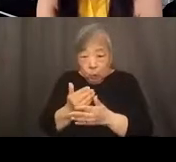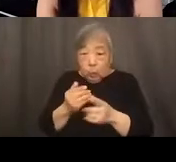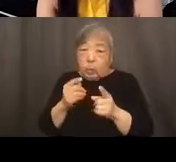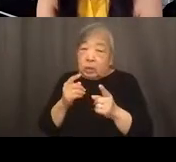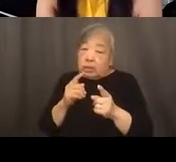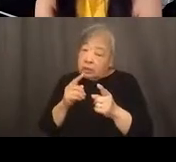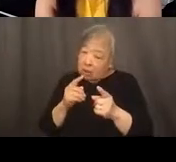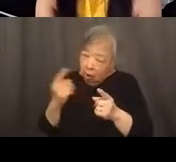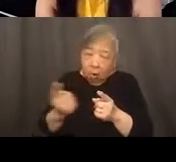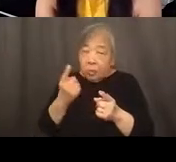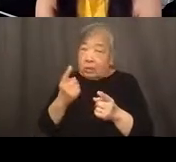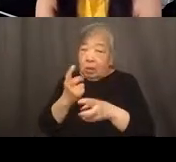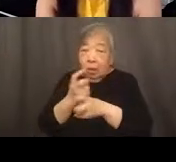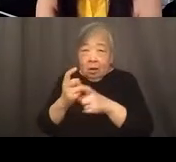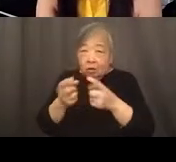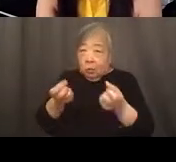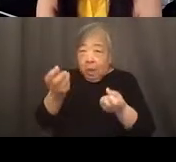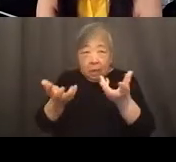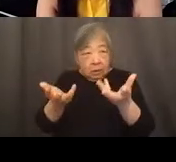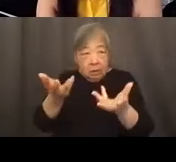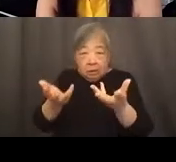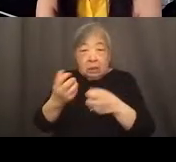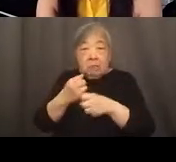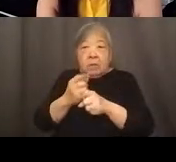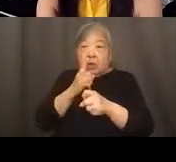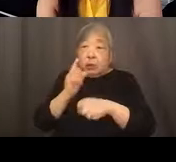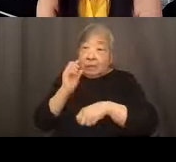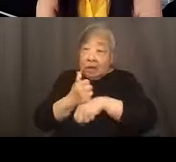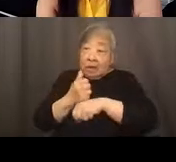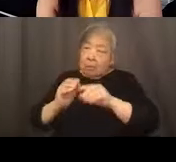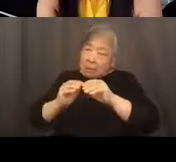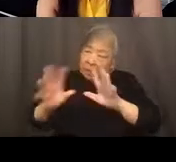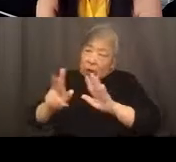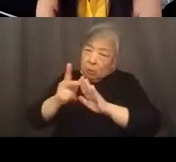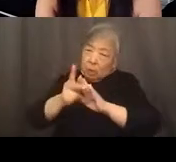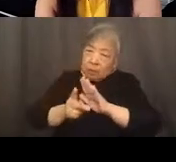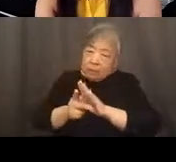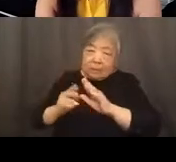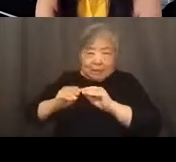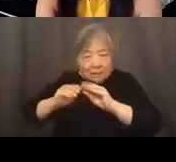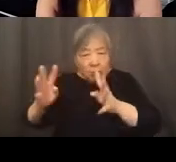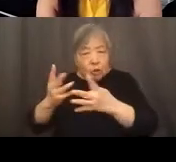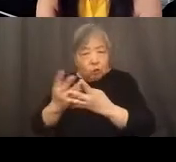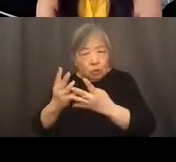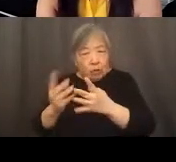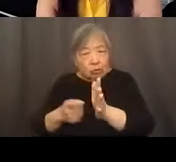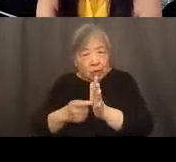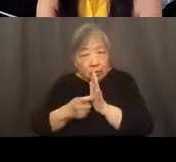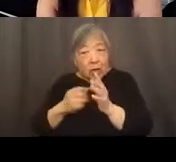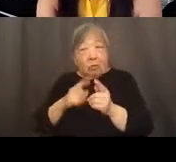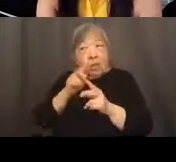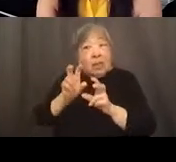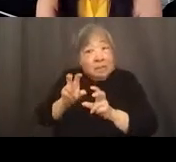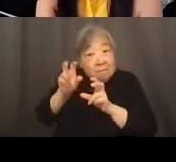balancing act to make sure that they're instituting clear policies and screening criteria, and really investing in fair